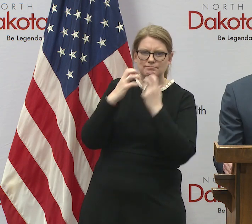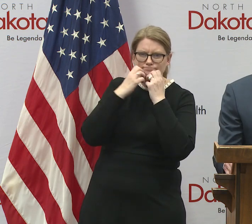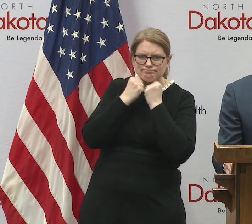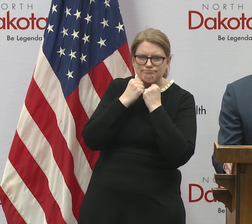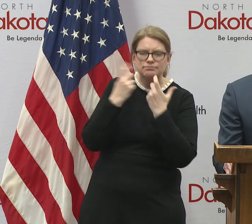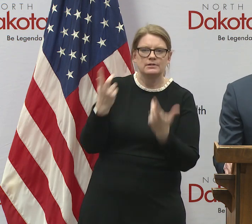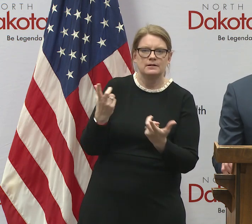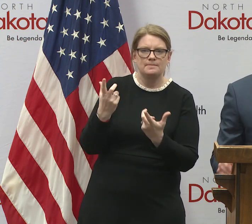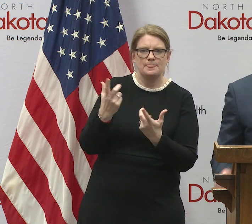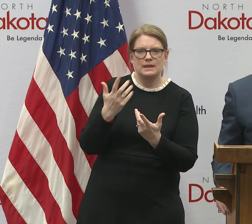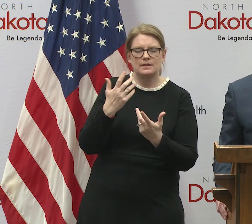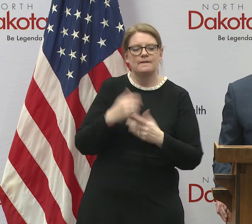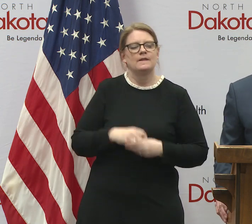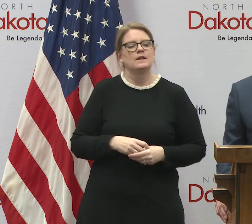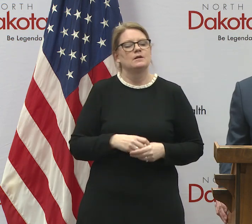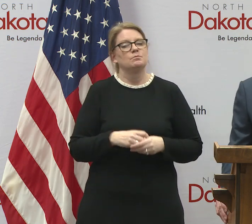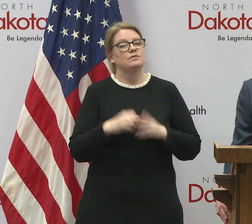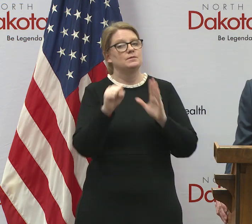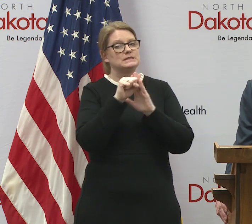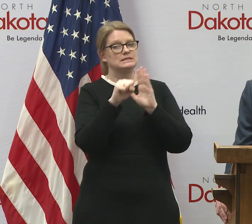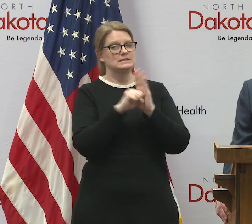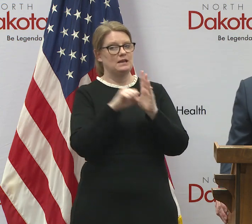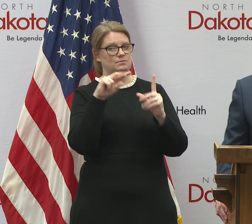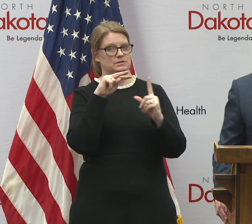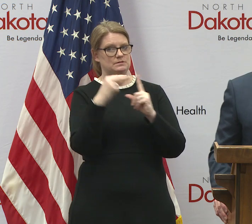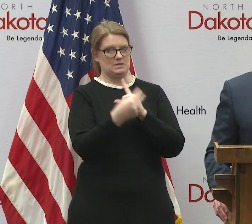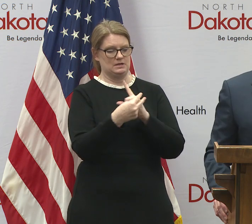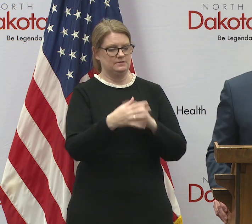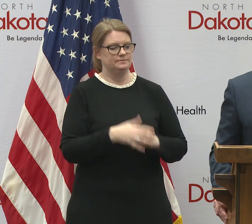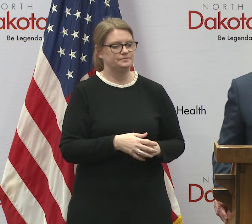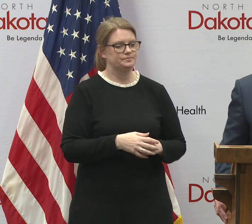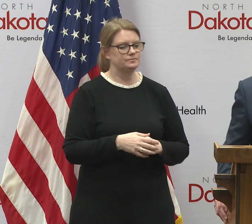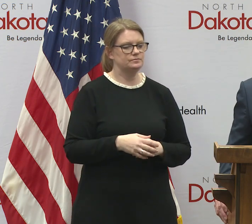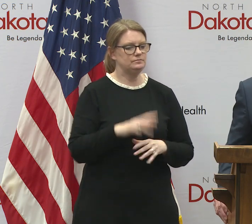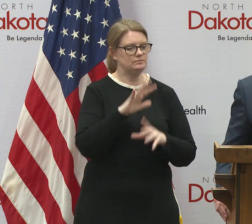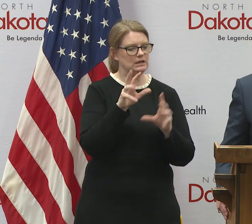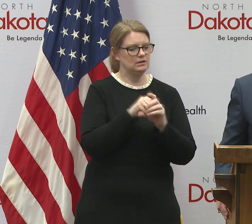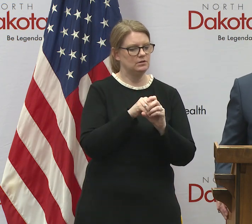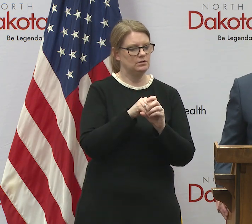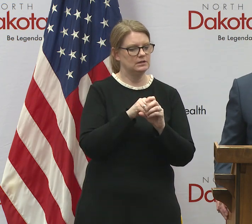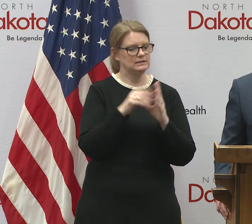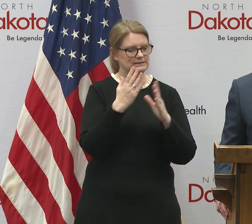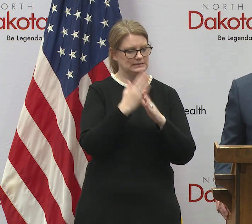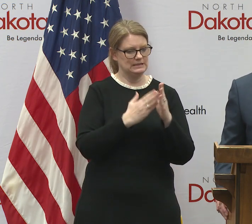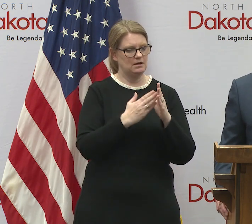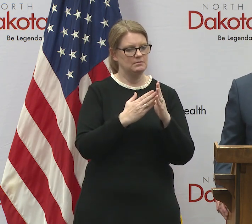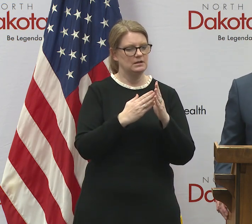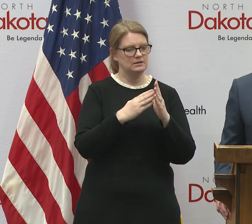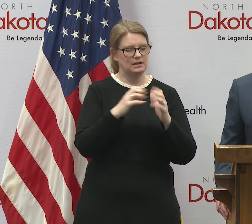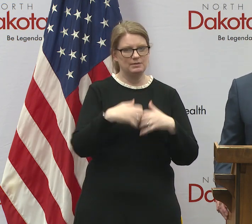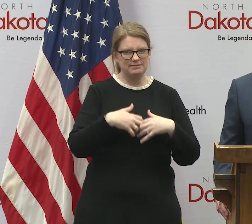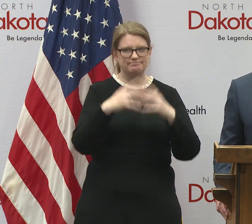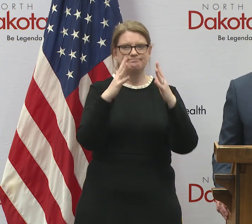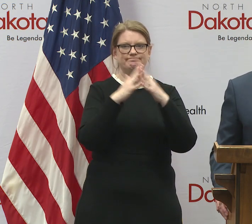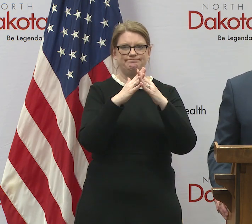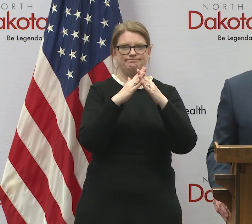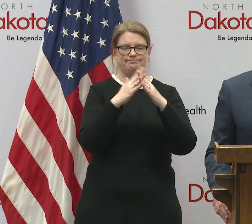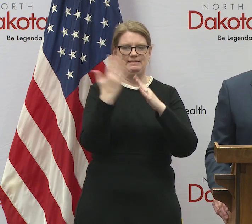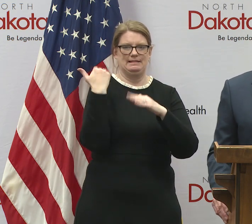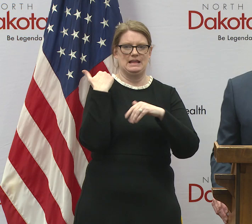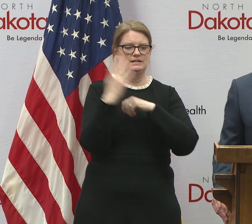for the receiver. But from a state standpoint, we have a number of things, including some that we launched last fall. So we're going to walk through